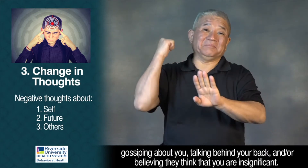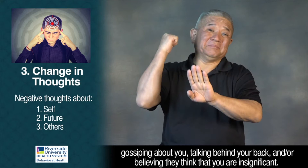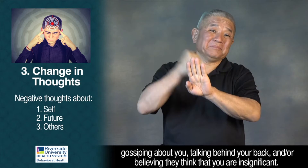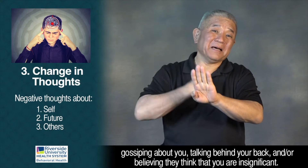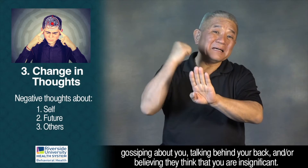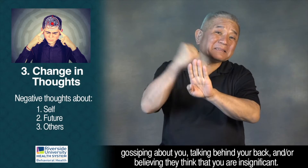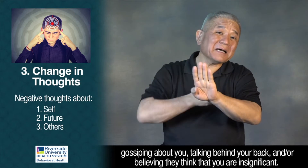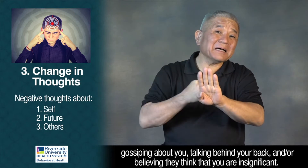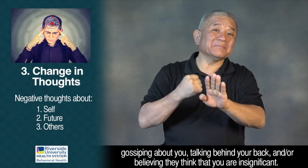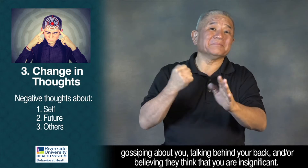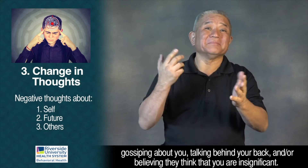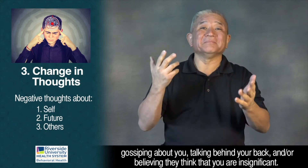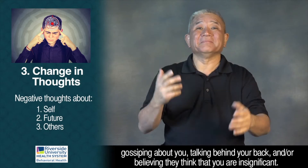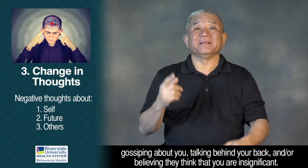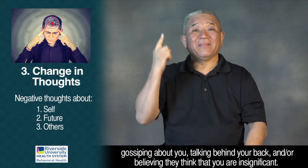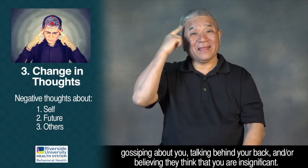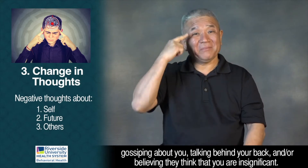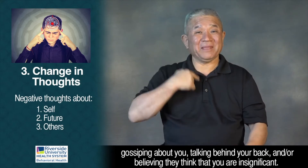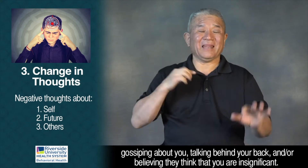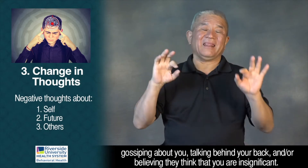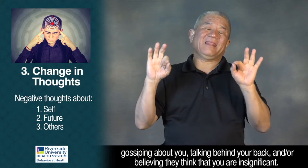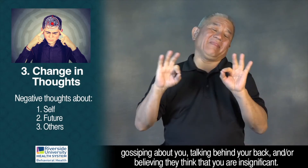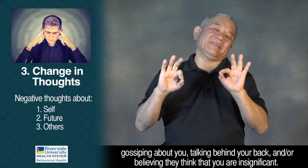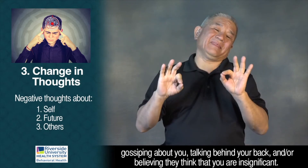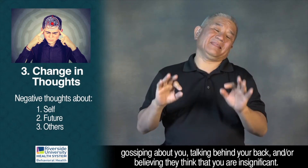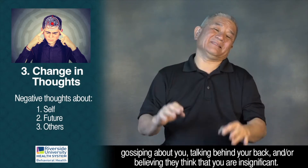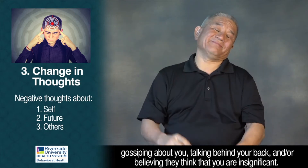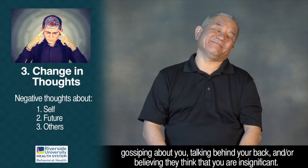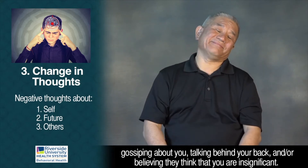about you, talking behind your back, and/or believing that they think that you are insignificant.